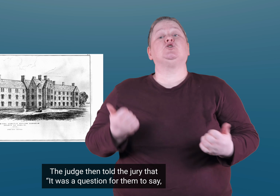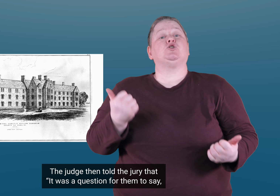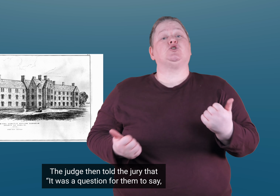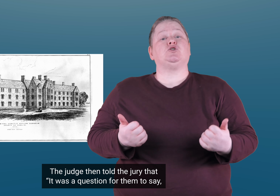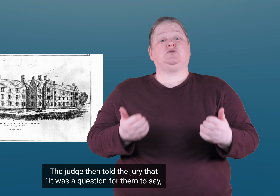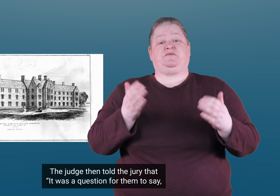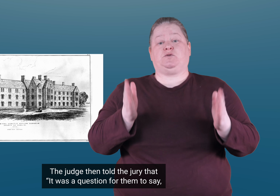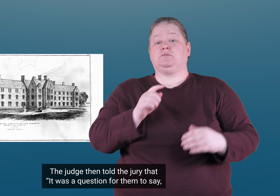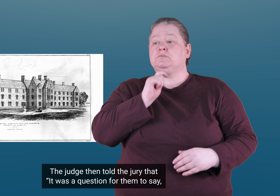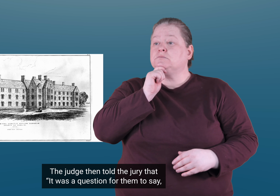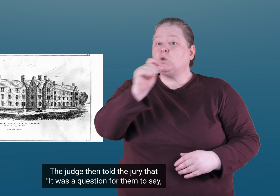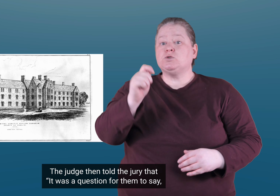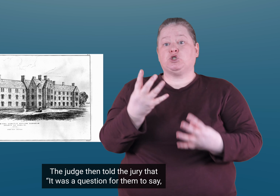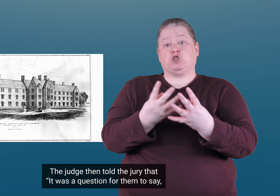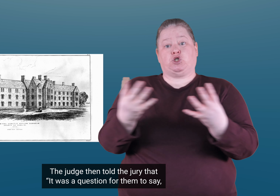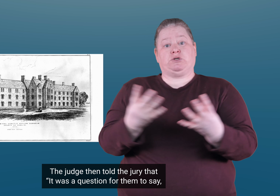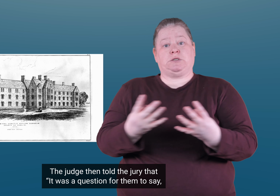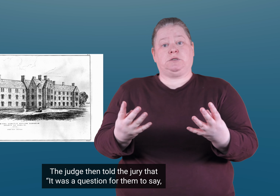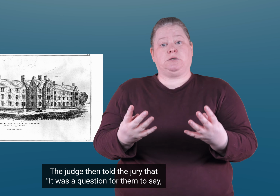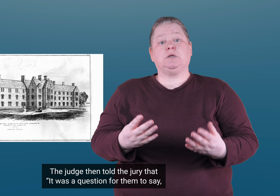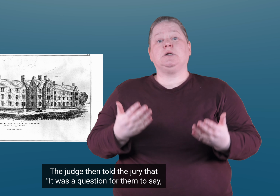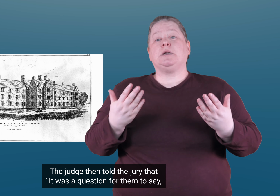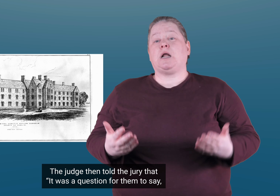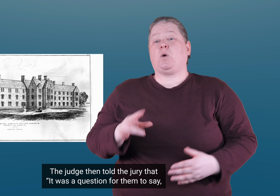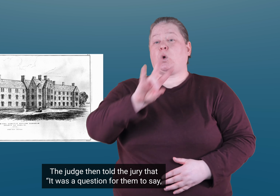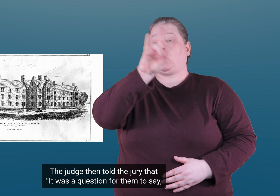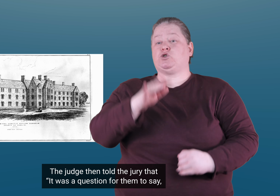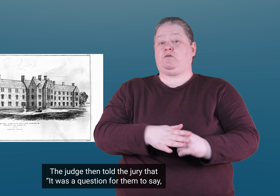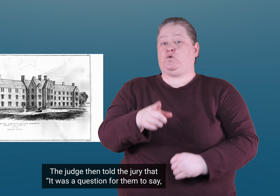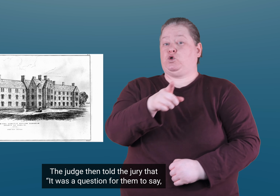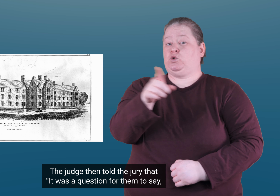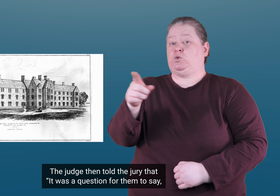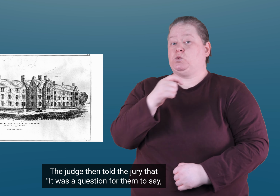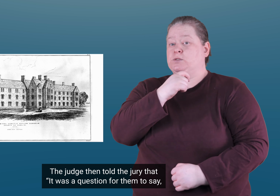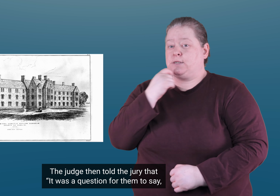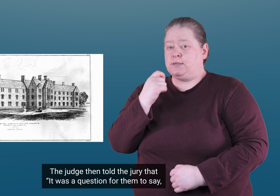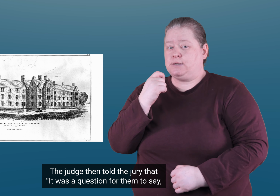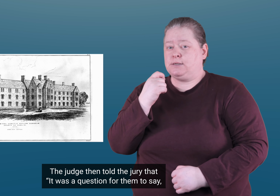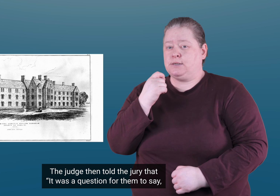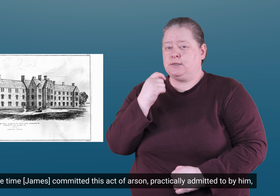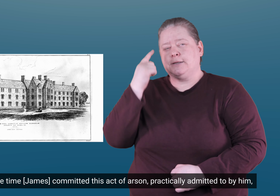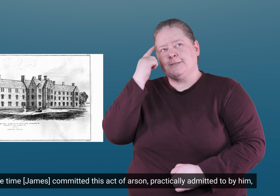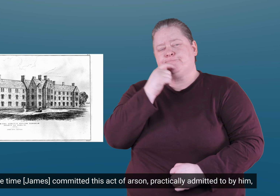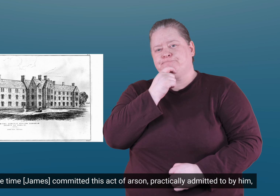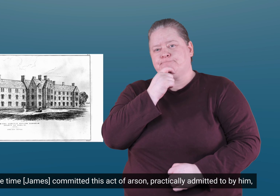The judge then told the jury that it was a question for them to say whether at the time